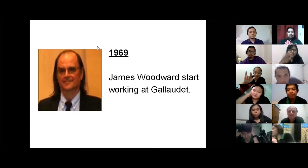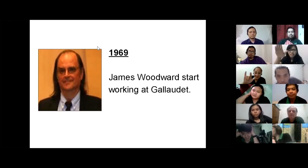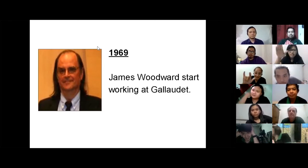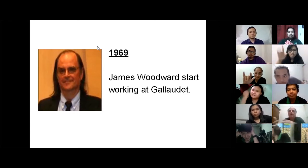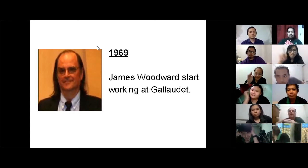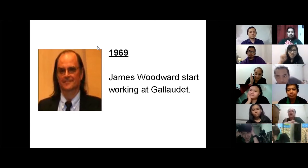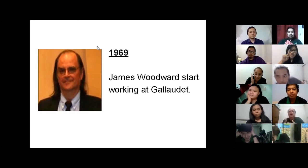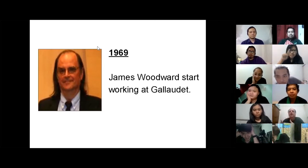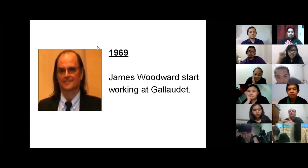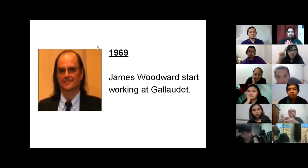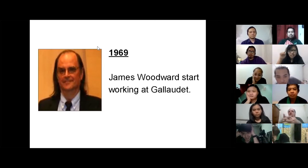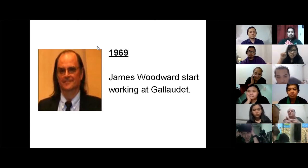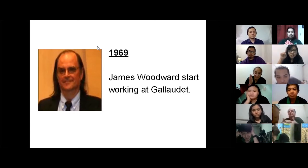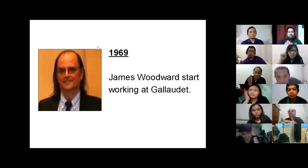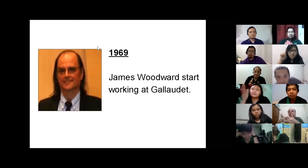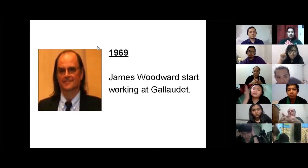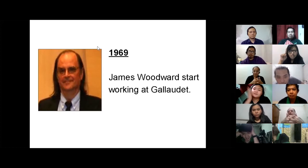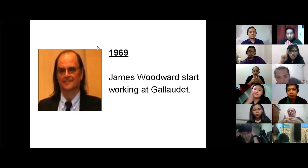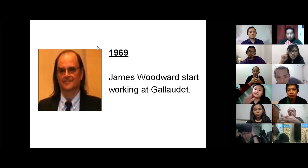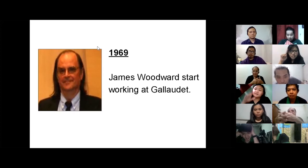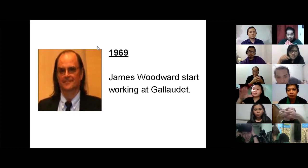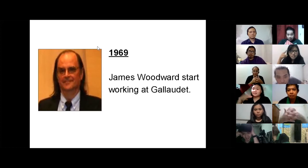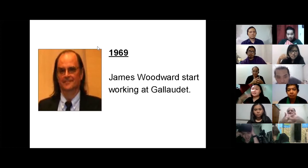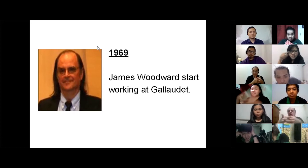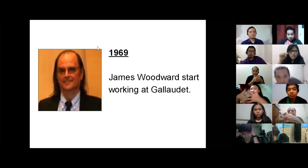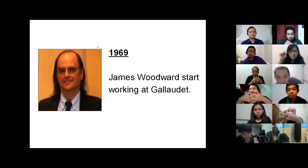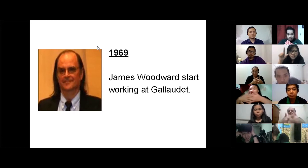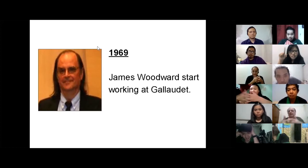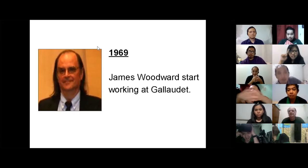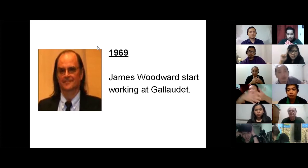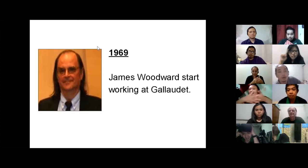No, America, ASL sign for America.